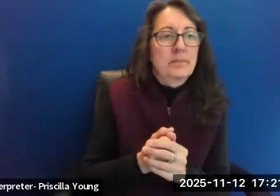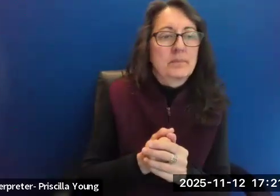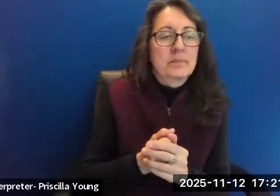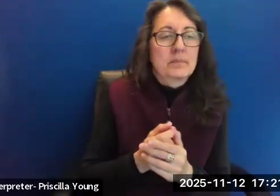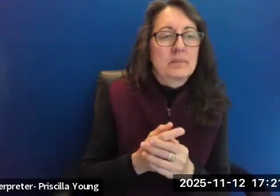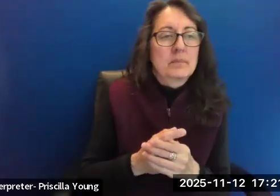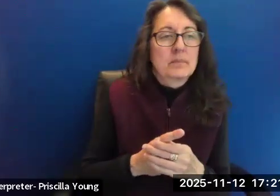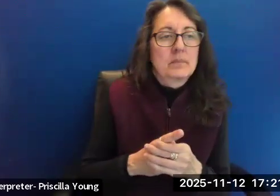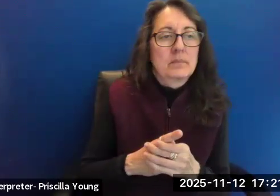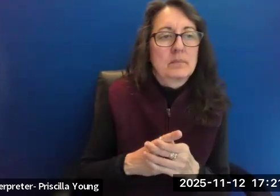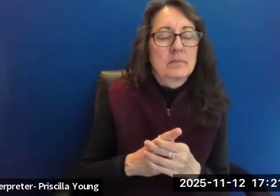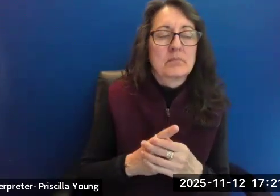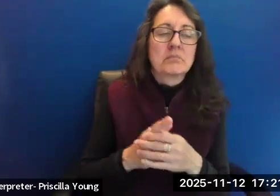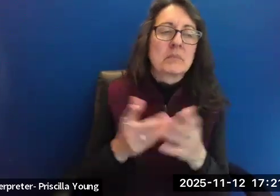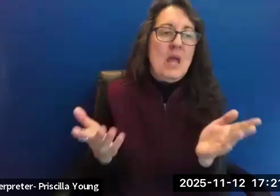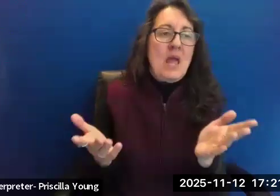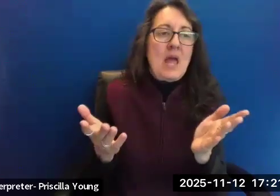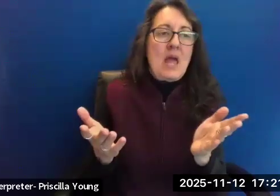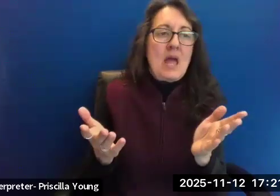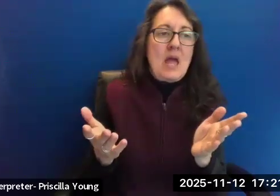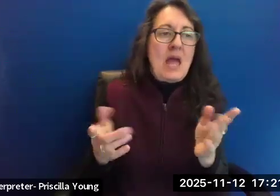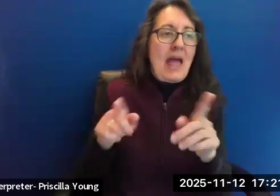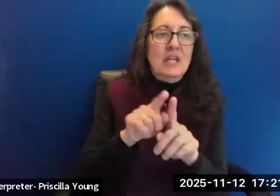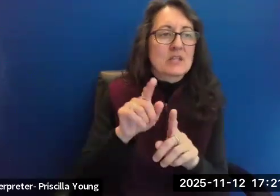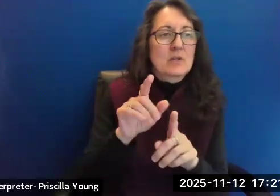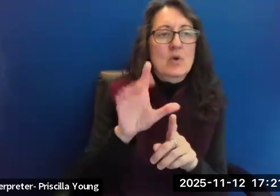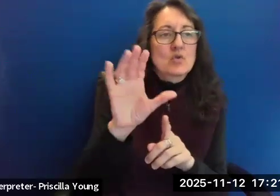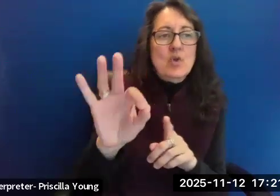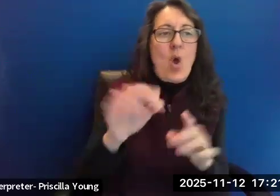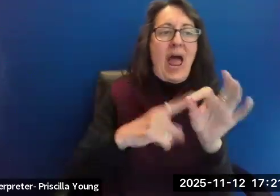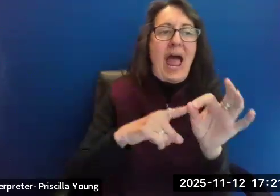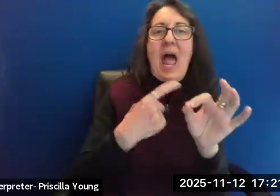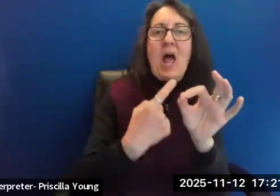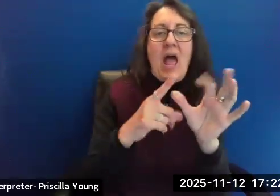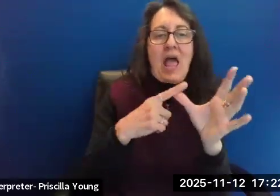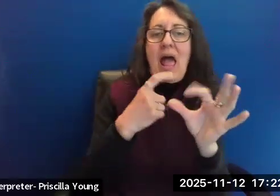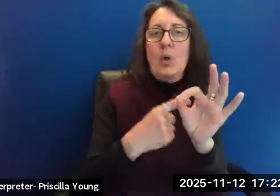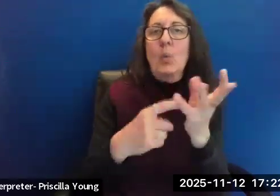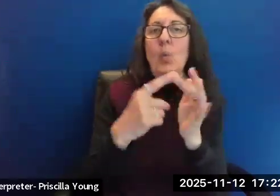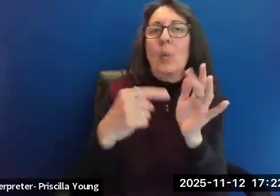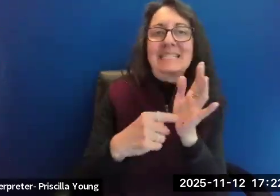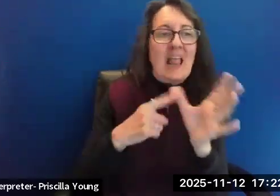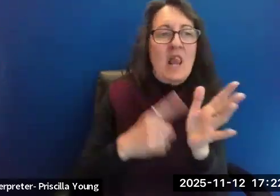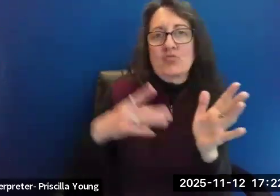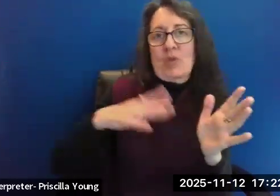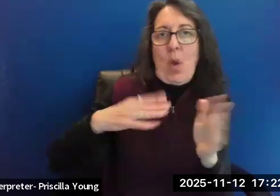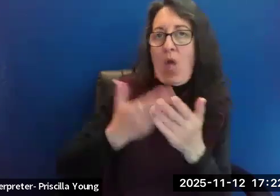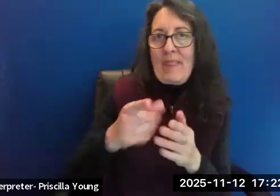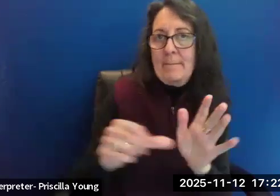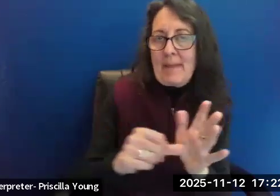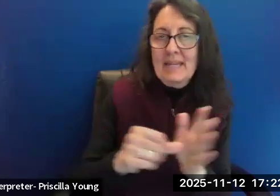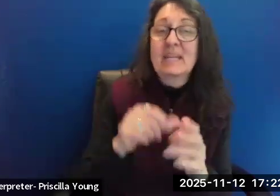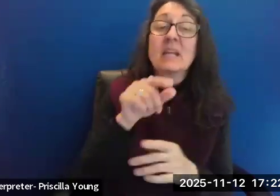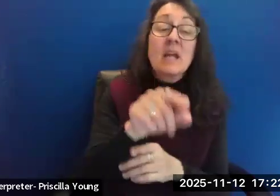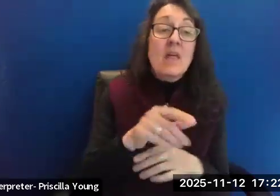The professional development funding is up to $15,000 of flexible professional development